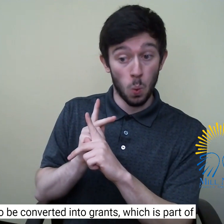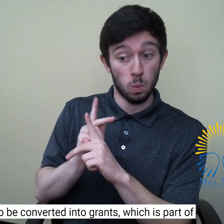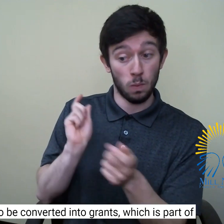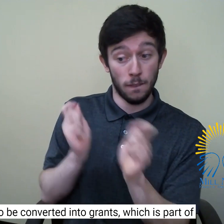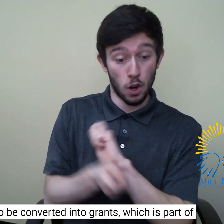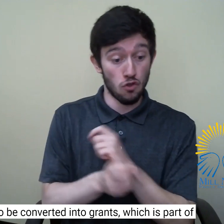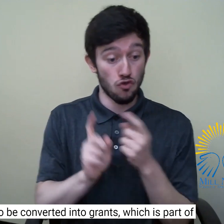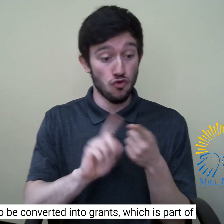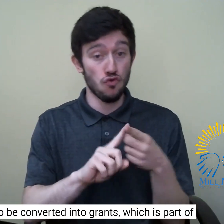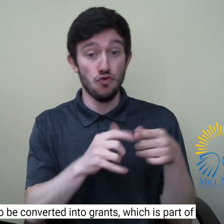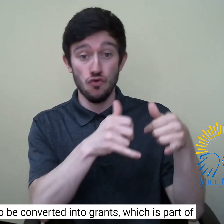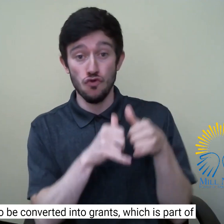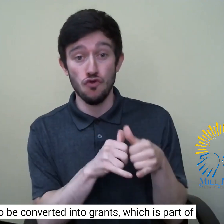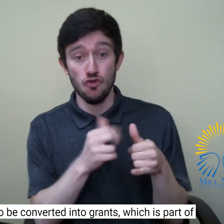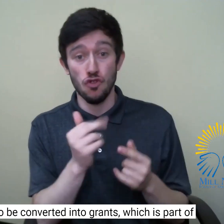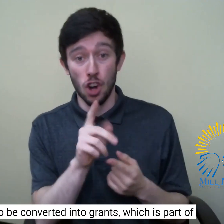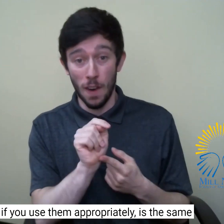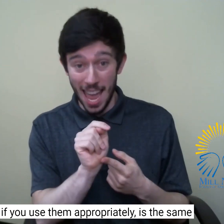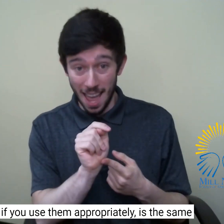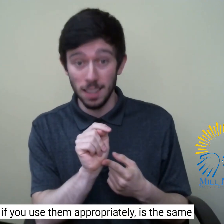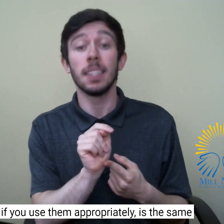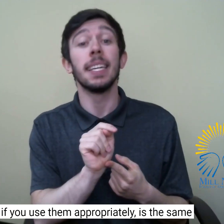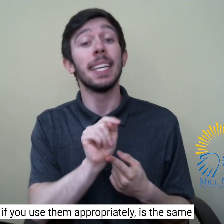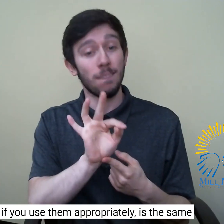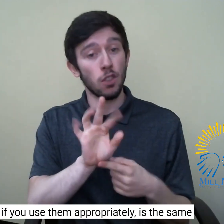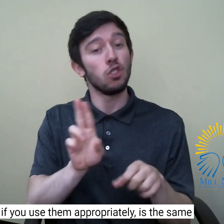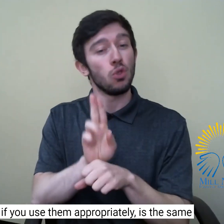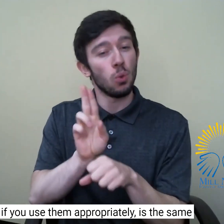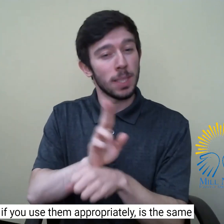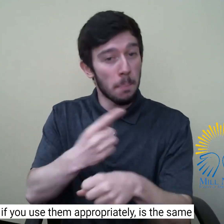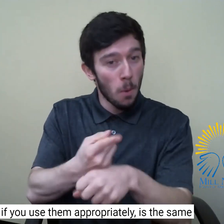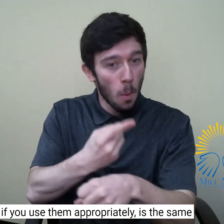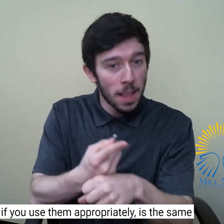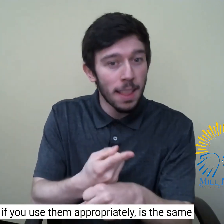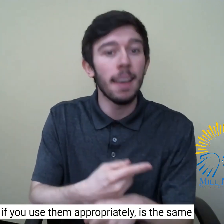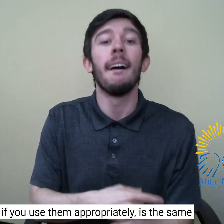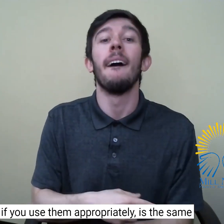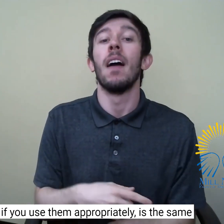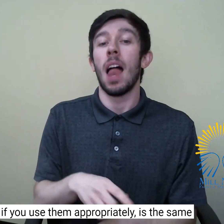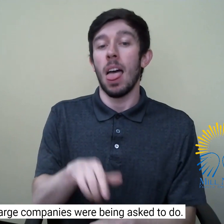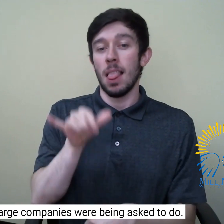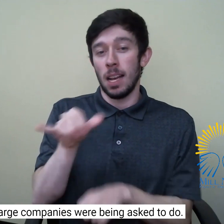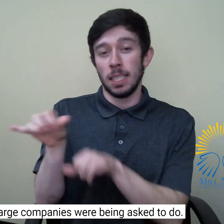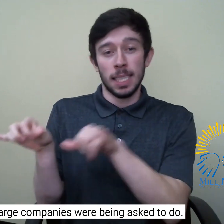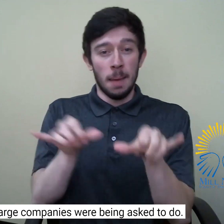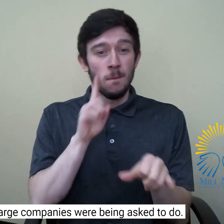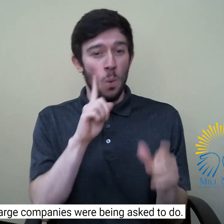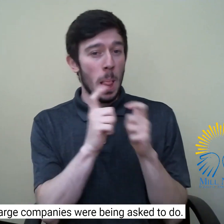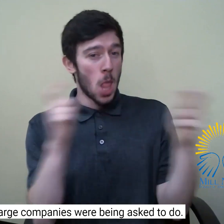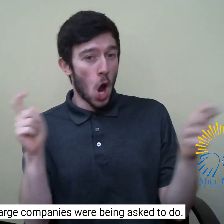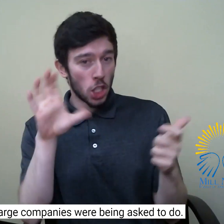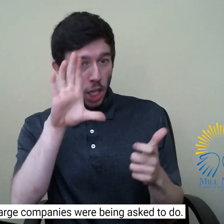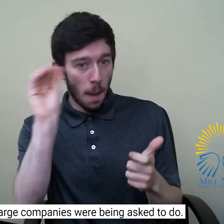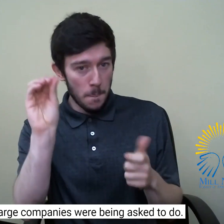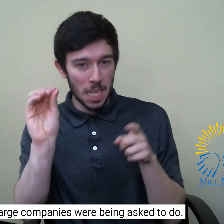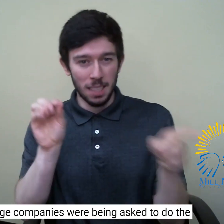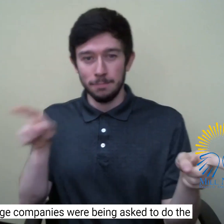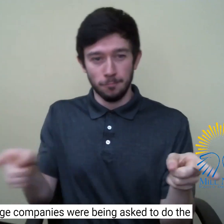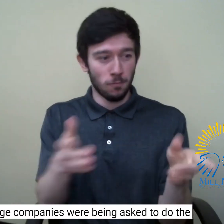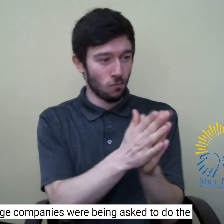converted into grants, which is part of the program, if you use them appropriately, is the same thing that large companies were being asked to do. Very, very